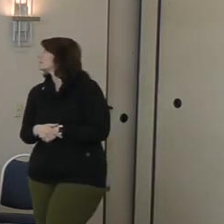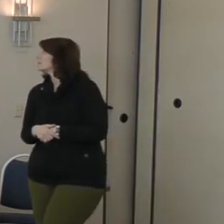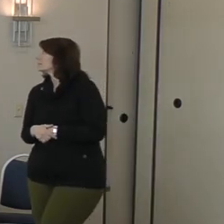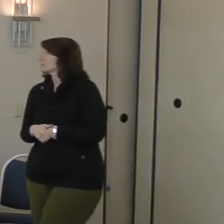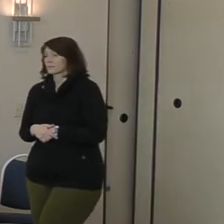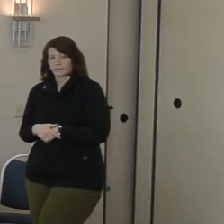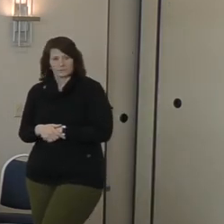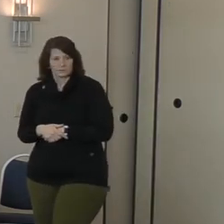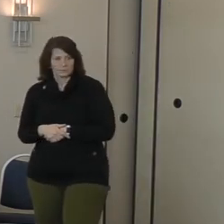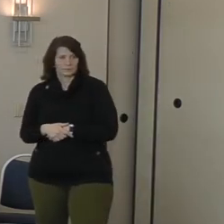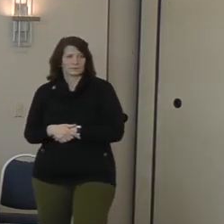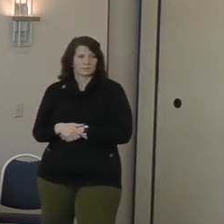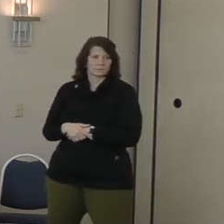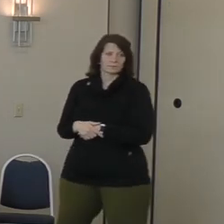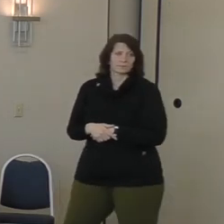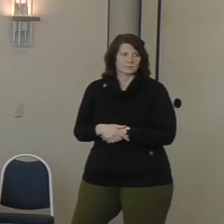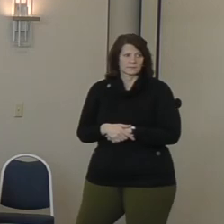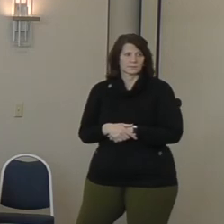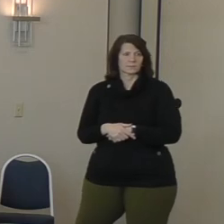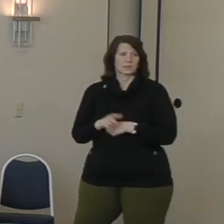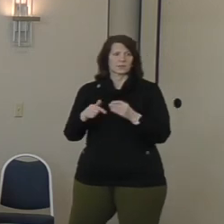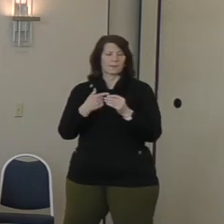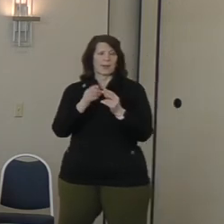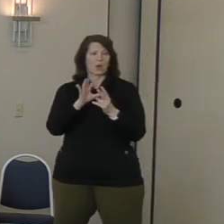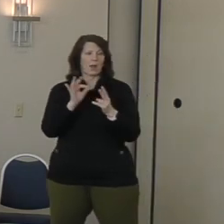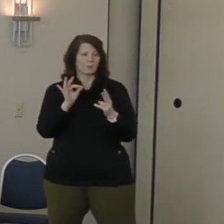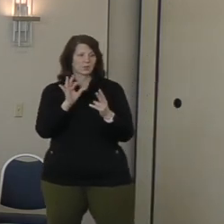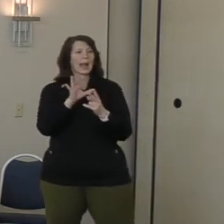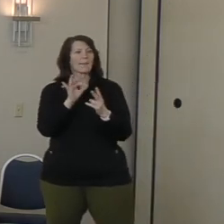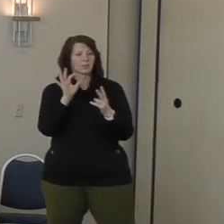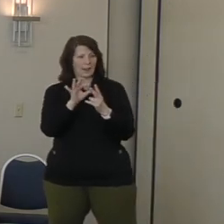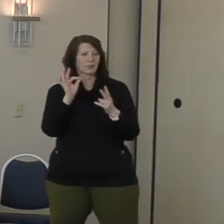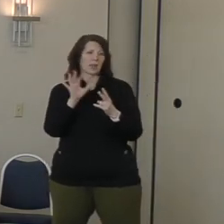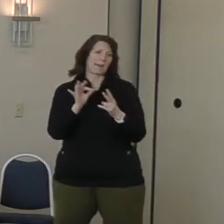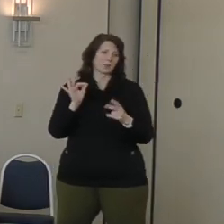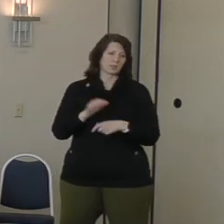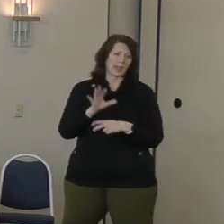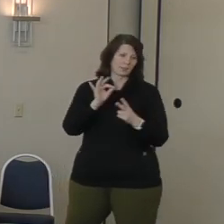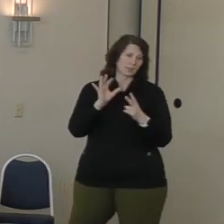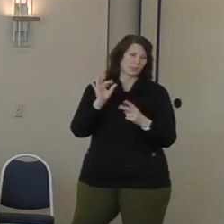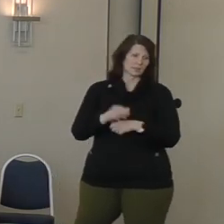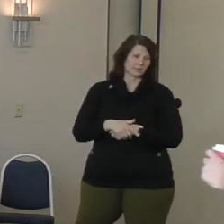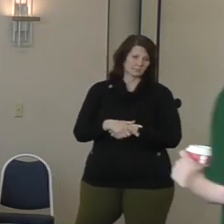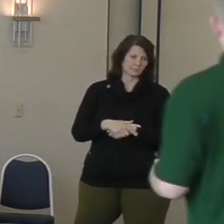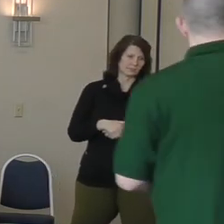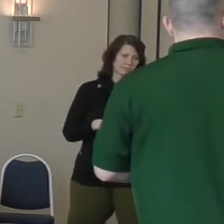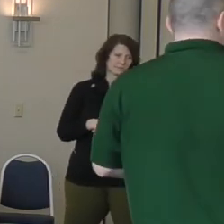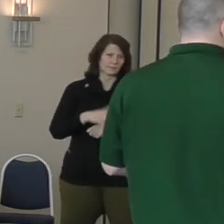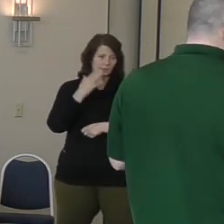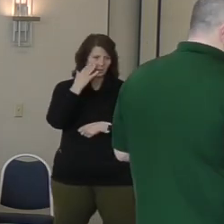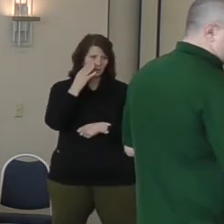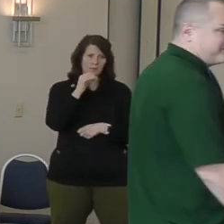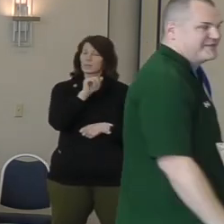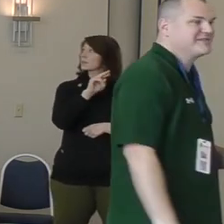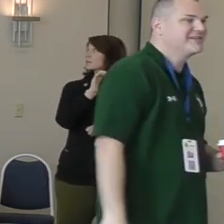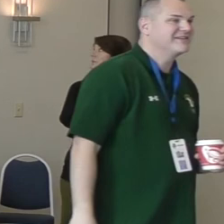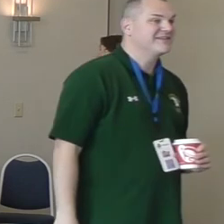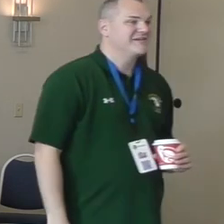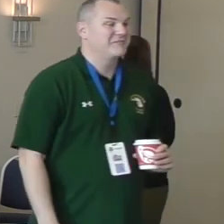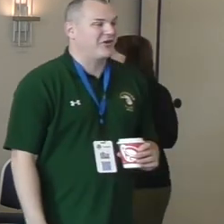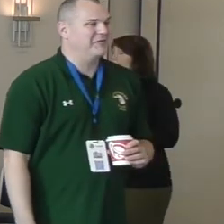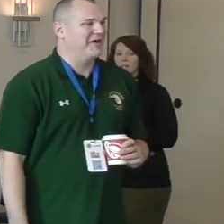ways that maximizes opportunities. It's all about options. Give them options, options, options, options, options. And you guys know who Anatoly Tarasov